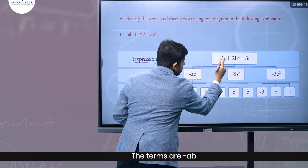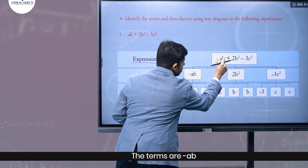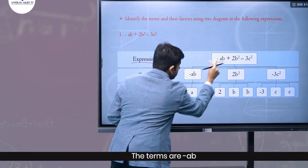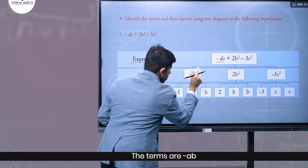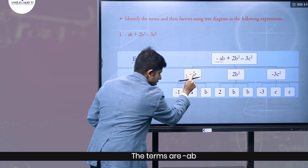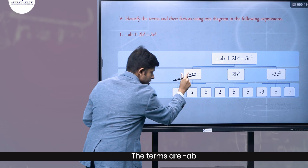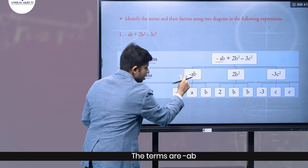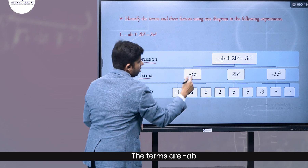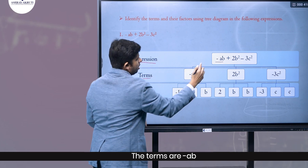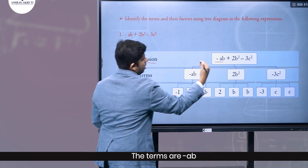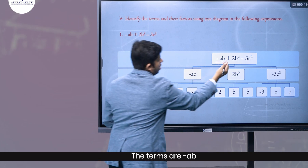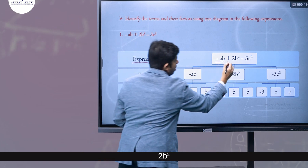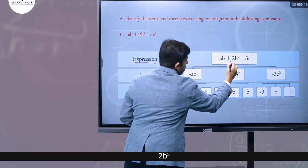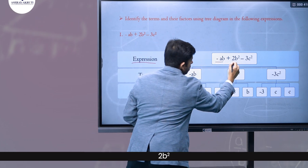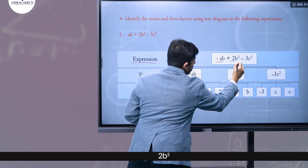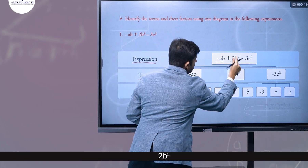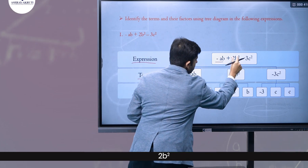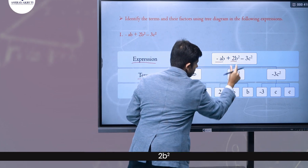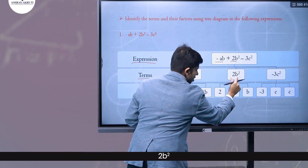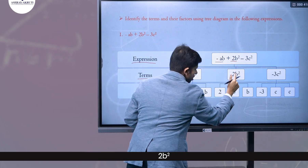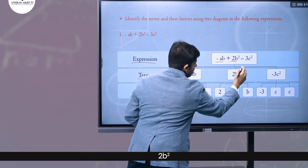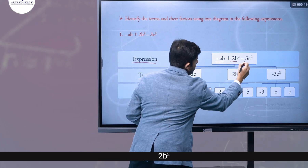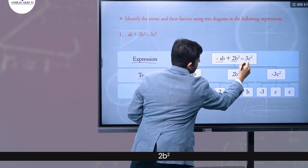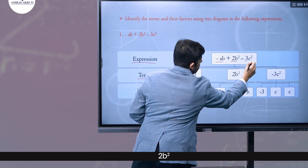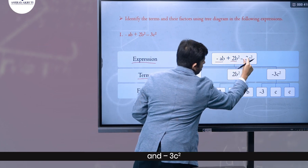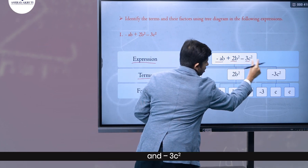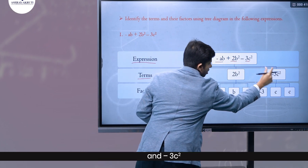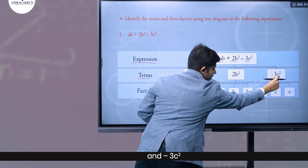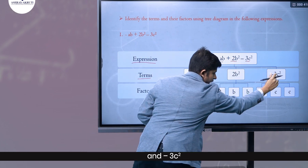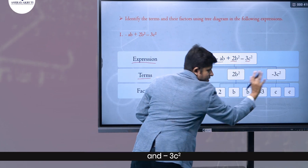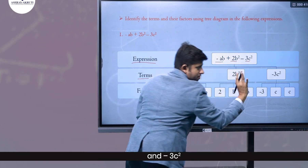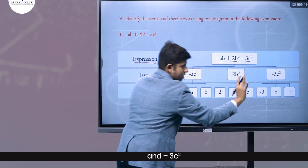AB, 2B square and minus 3C square.